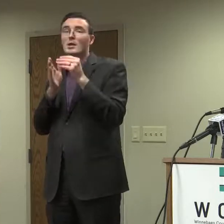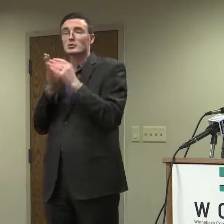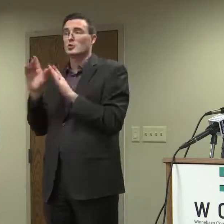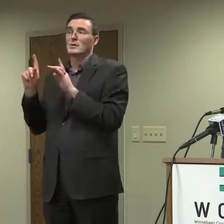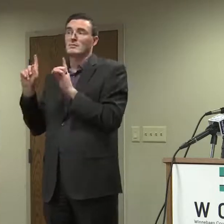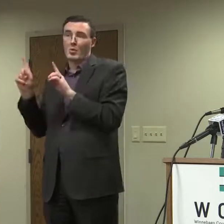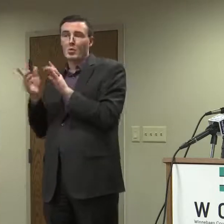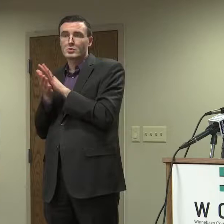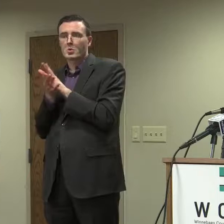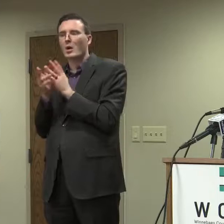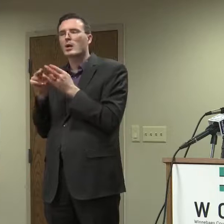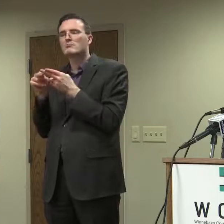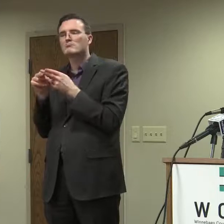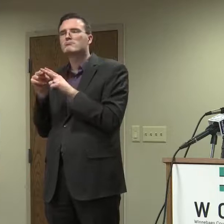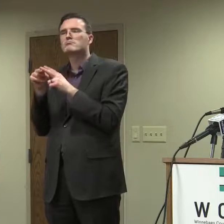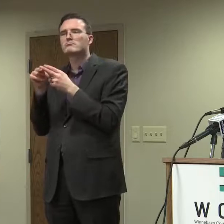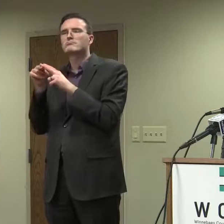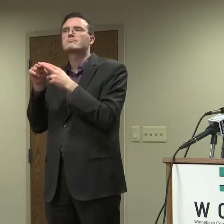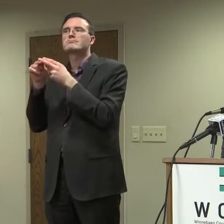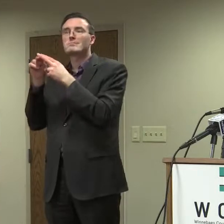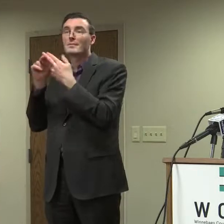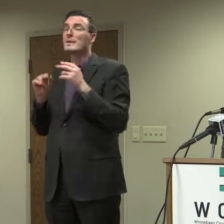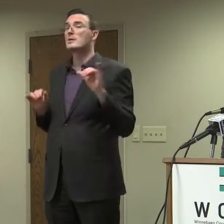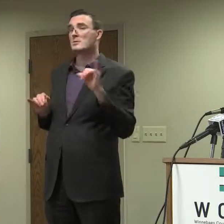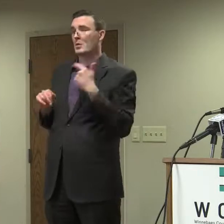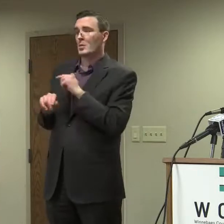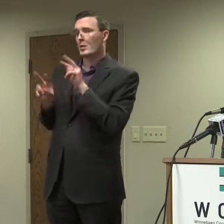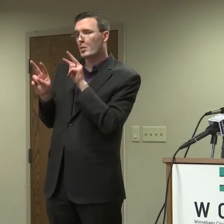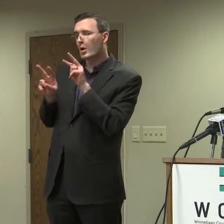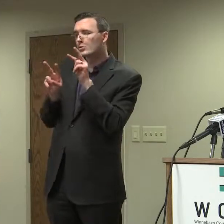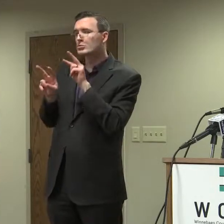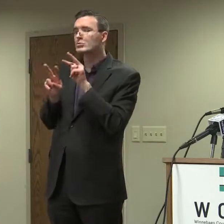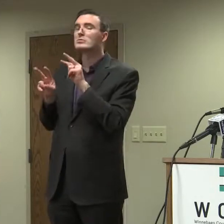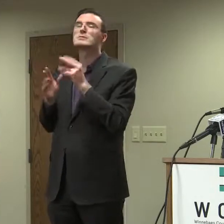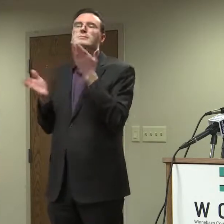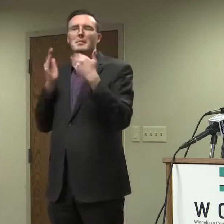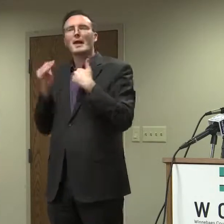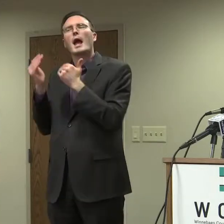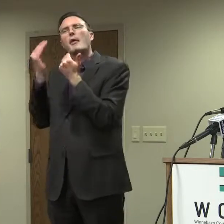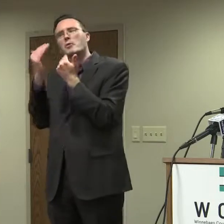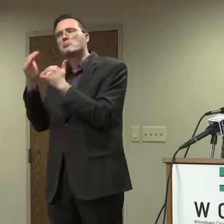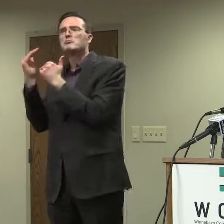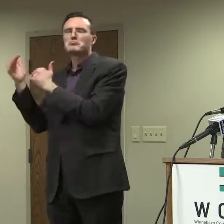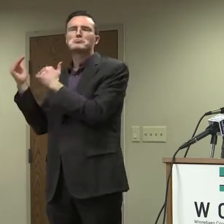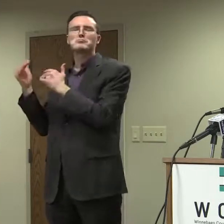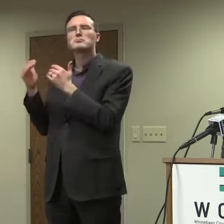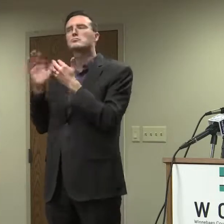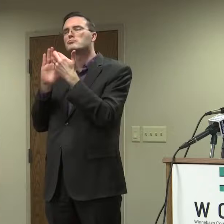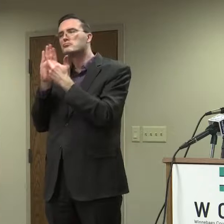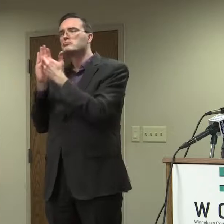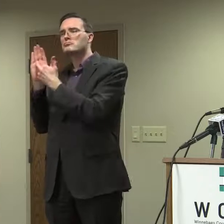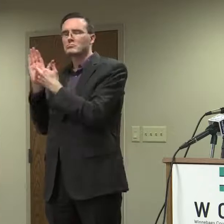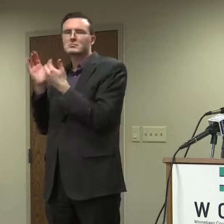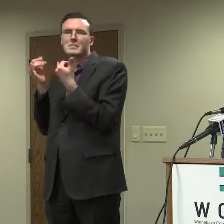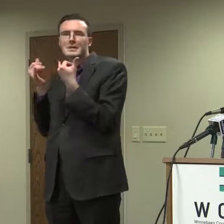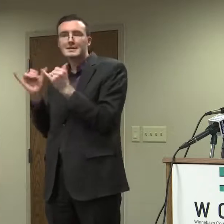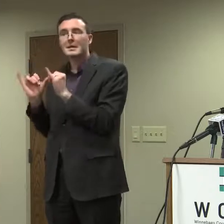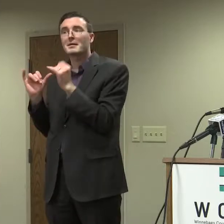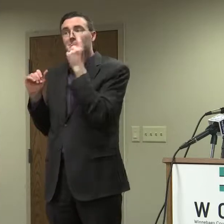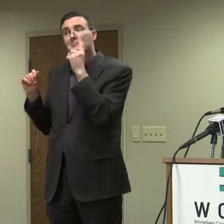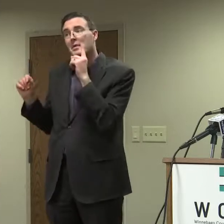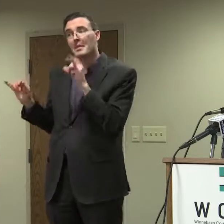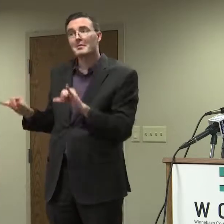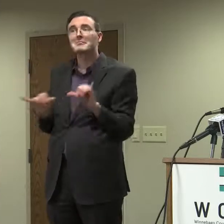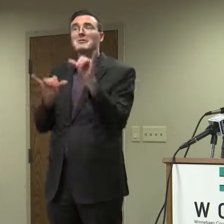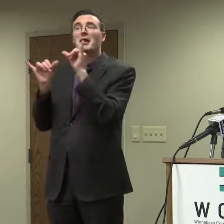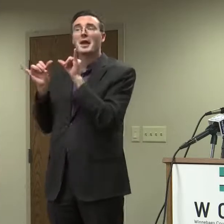And again, as we continue to monitor and watch, there are some mitigations that may be in place, But I think everyone is truly optimistic and hopeful that